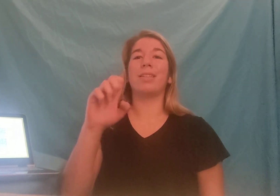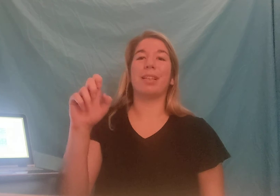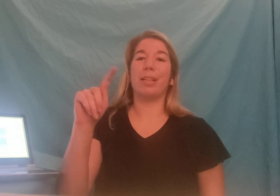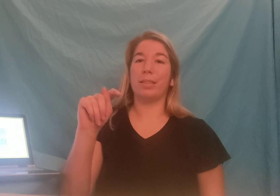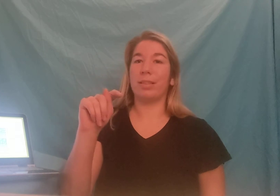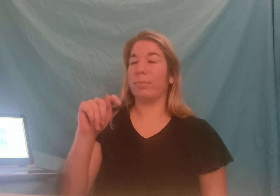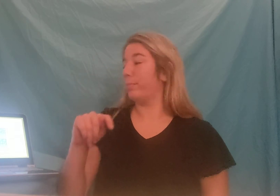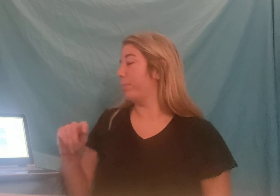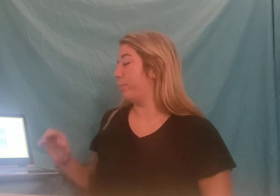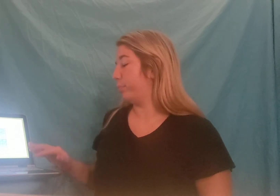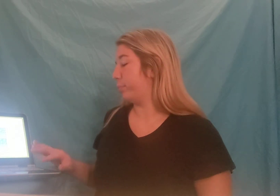sleet.